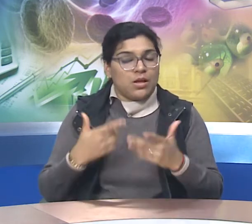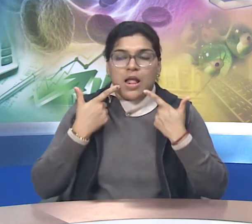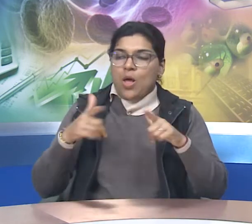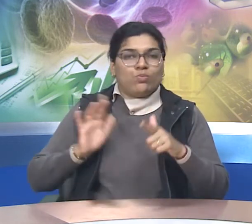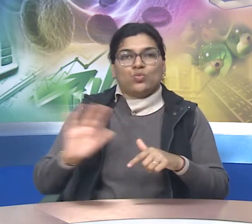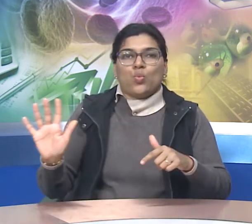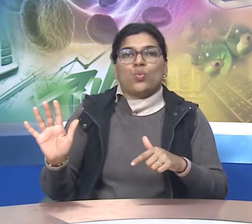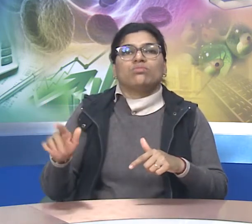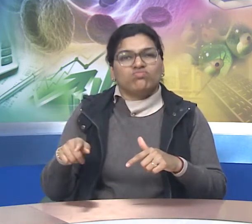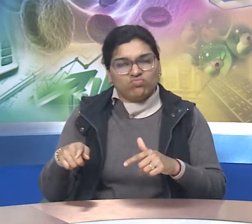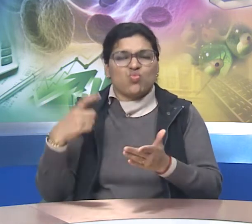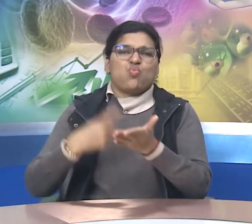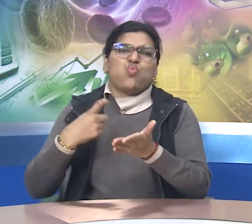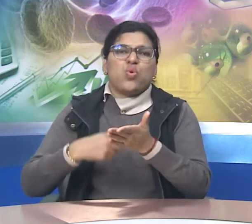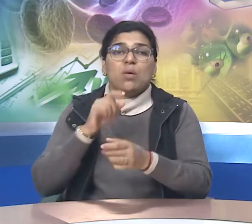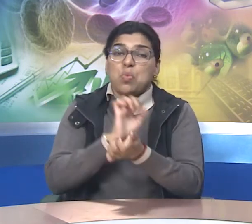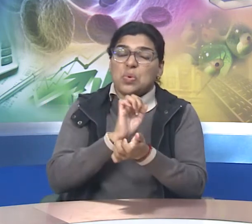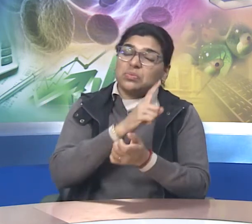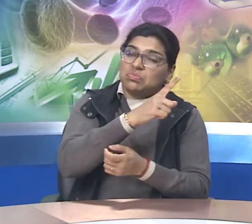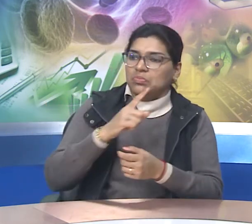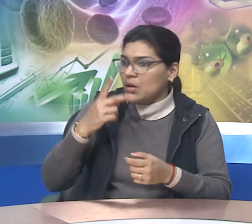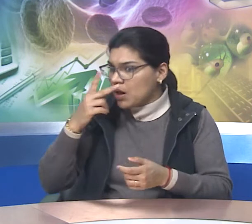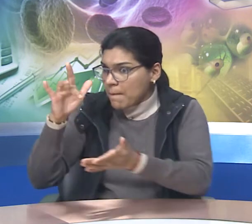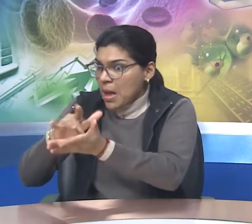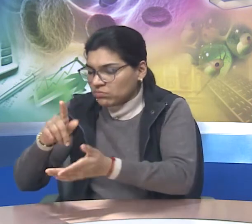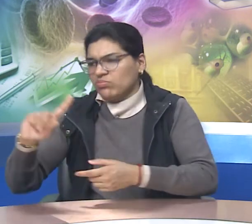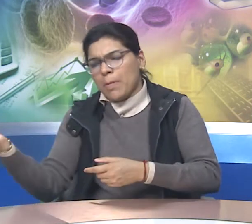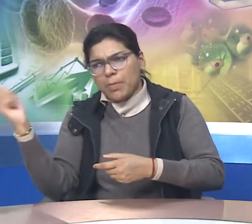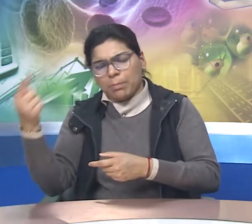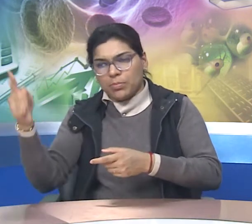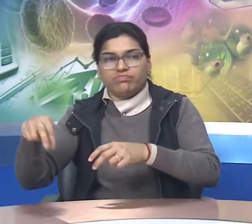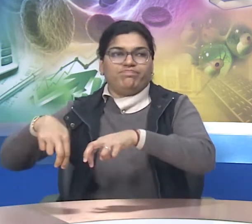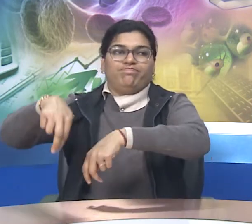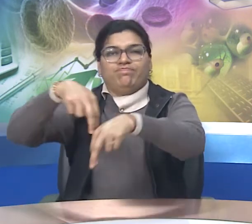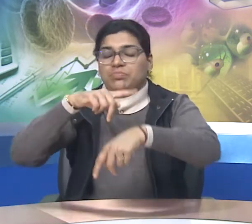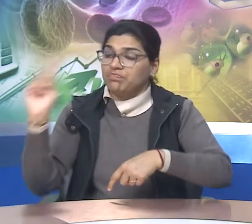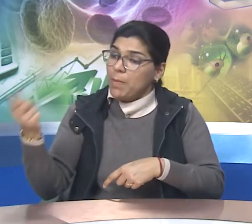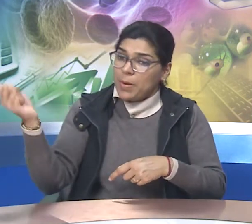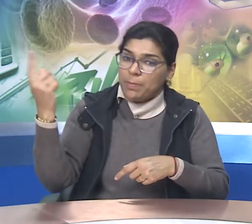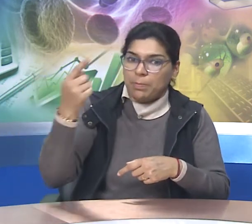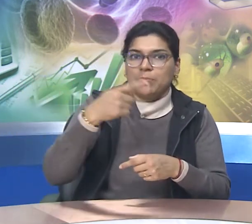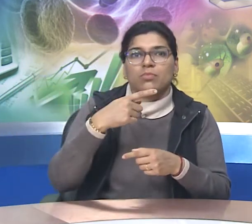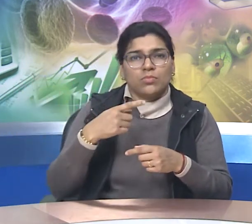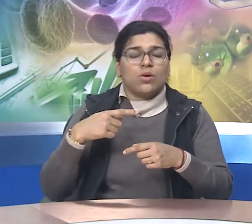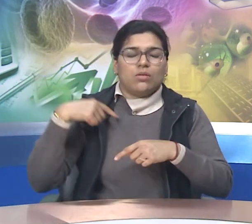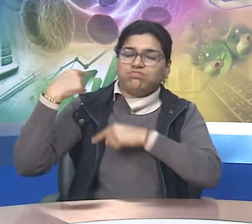and one had to depend on the goodwill